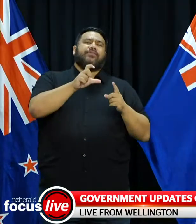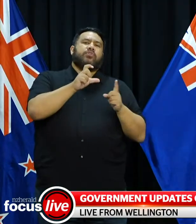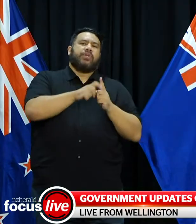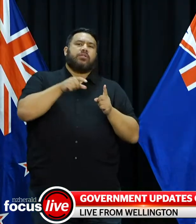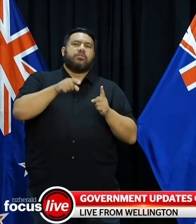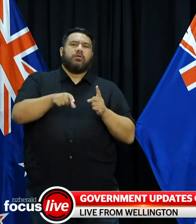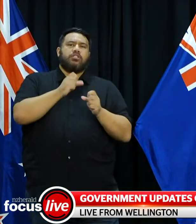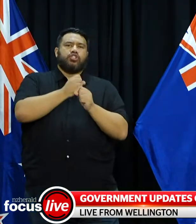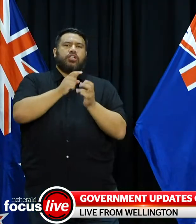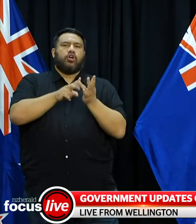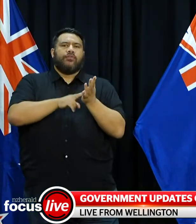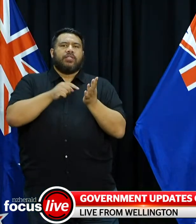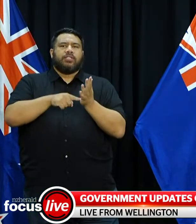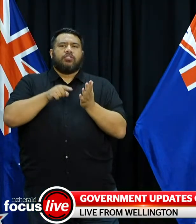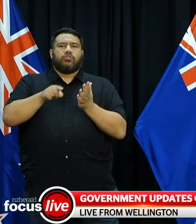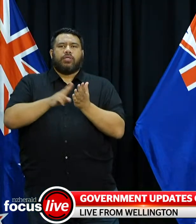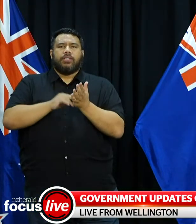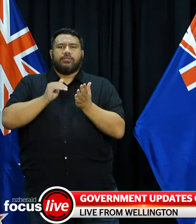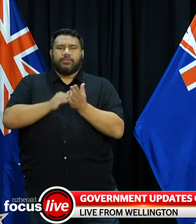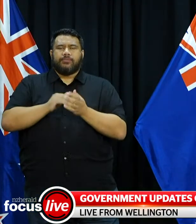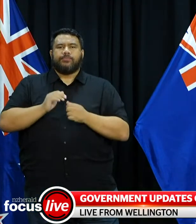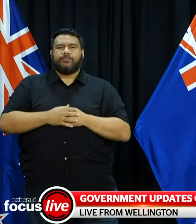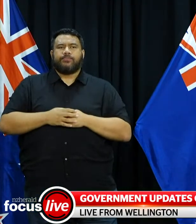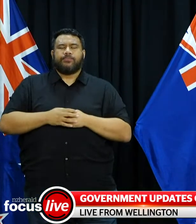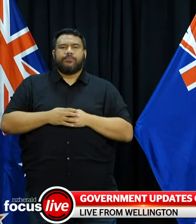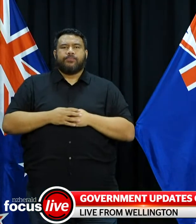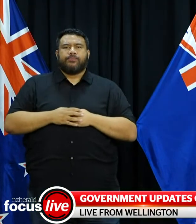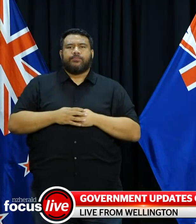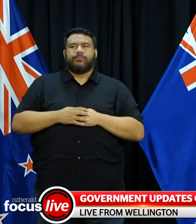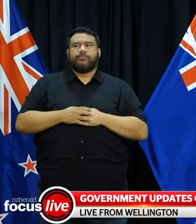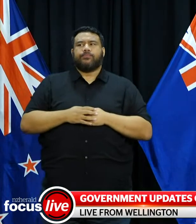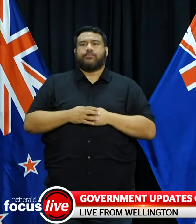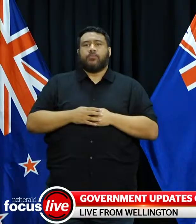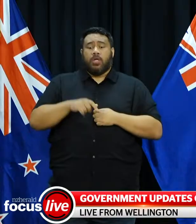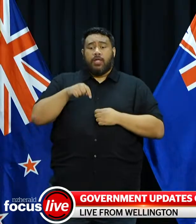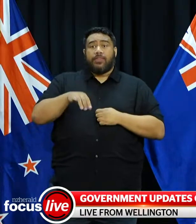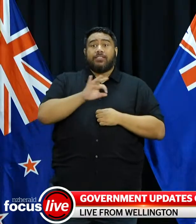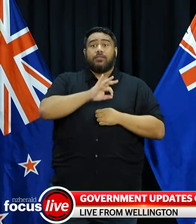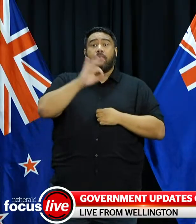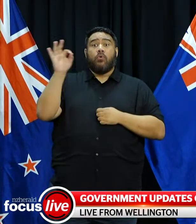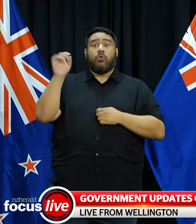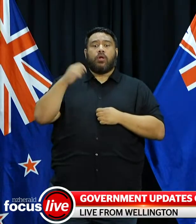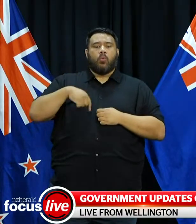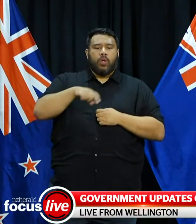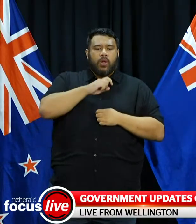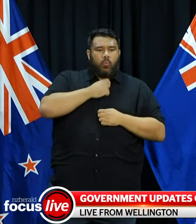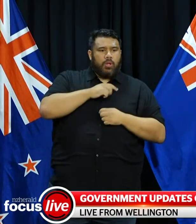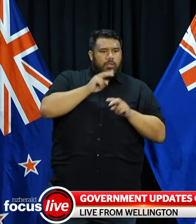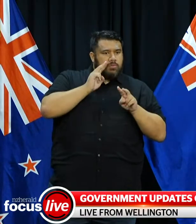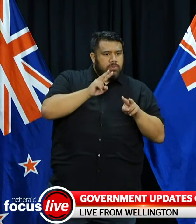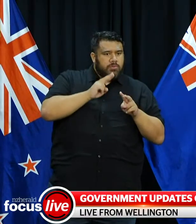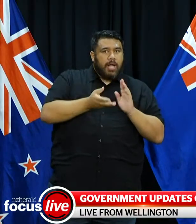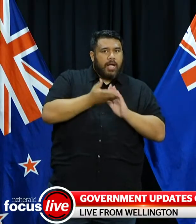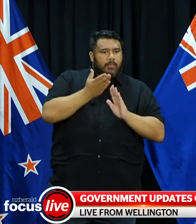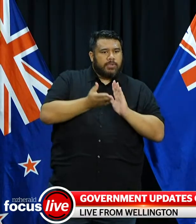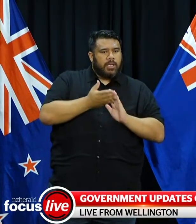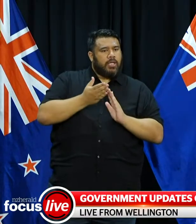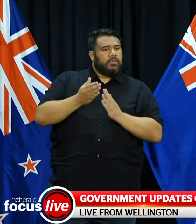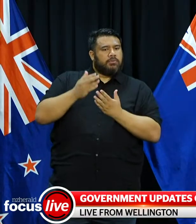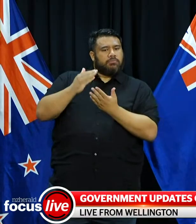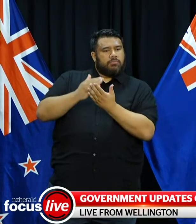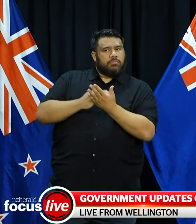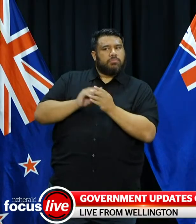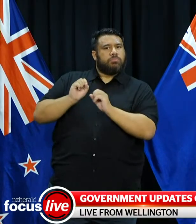civildefence.govt.nz. The severity of currents and surges will vary over the period this morning that the warning is in effect